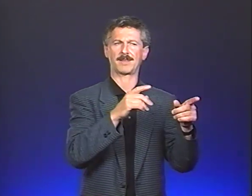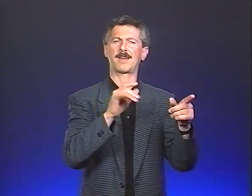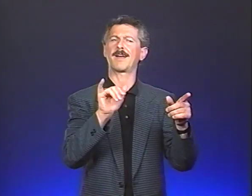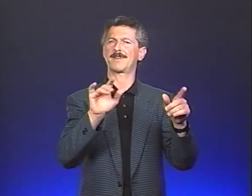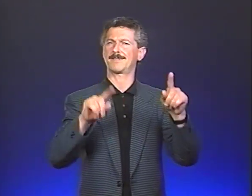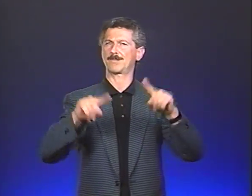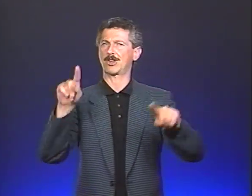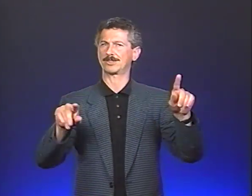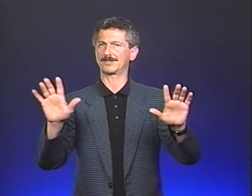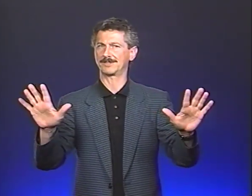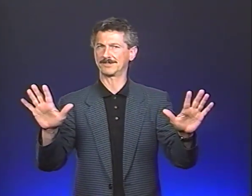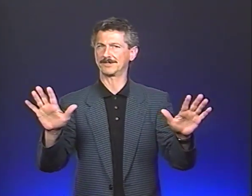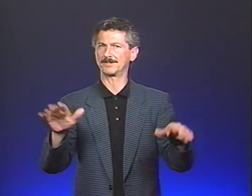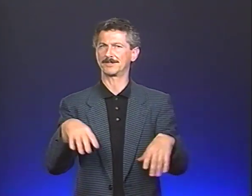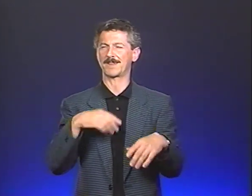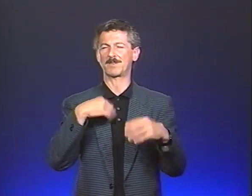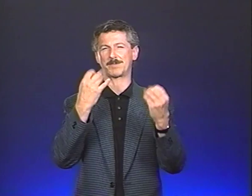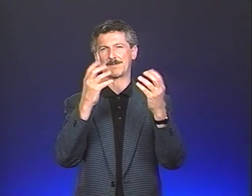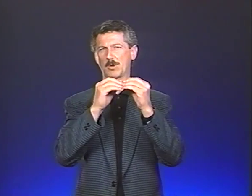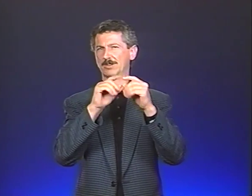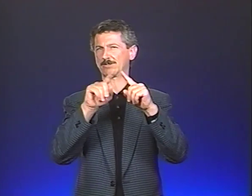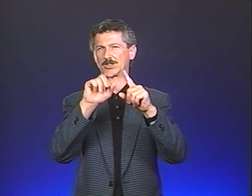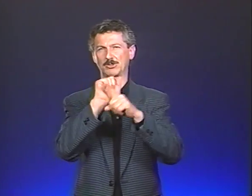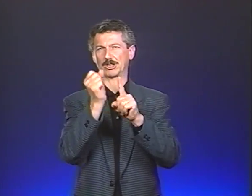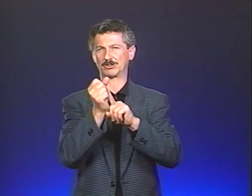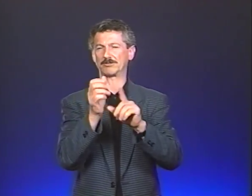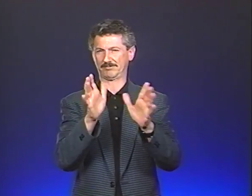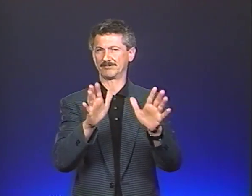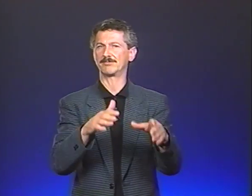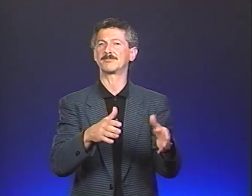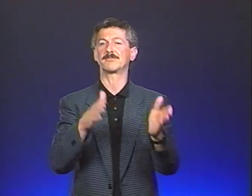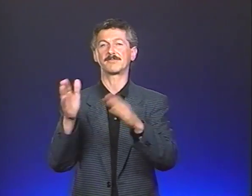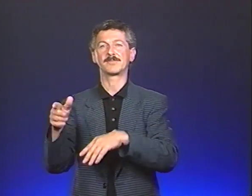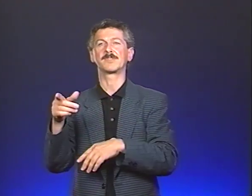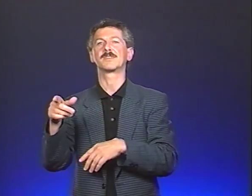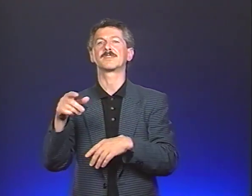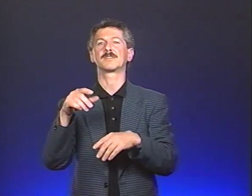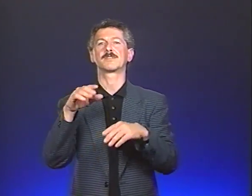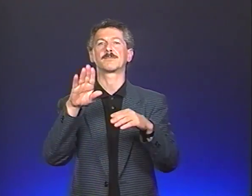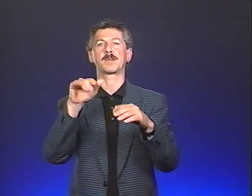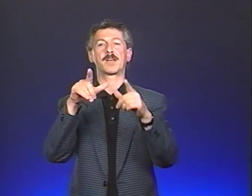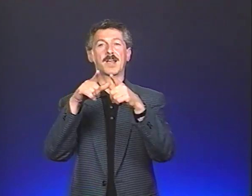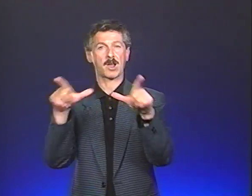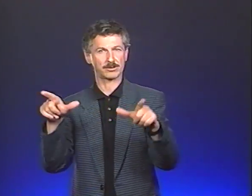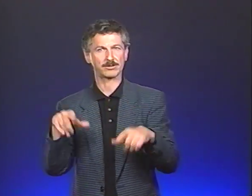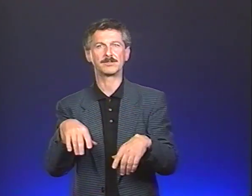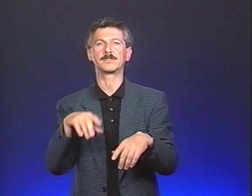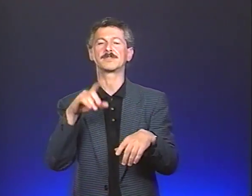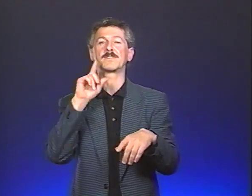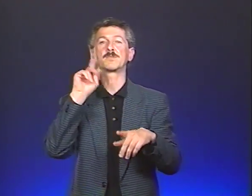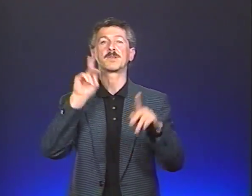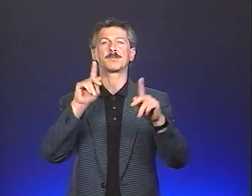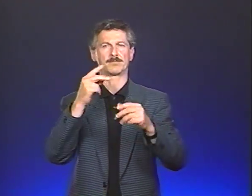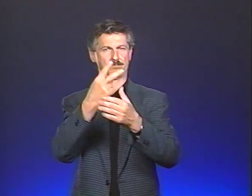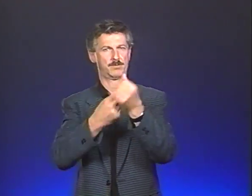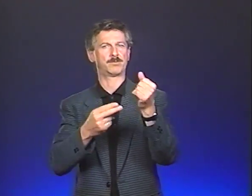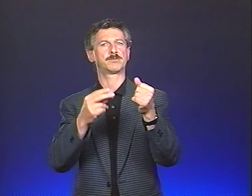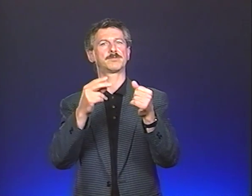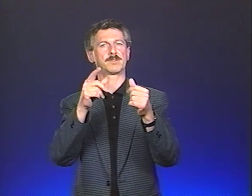These variations can be used in a variety of situations. Deaf people are, to a certain extent, bilingual